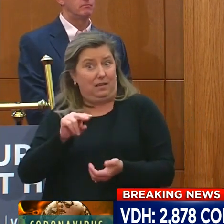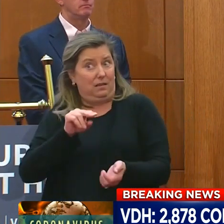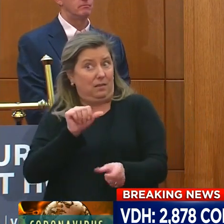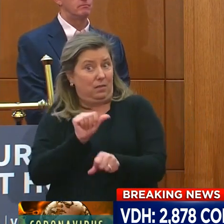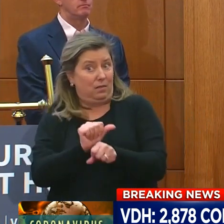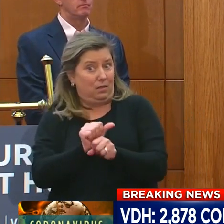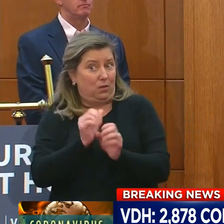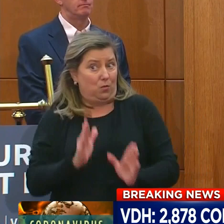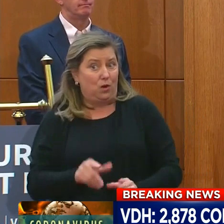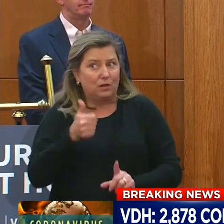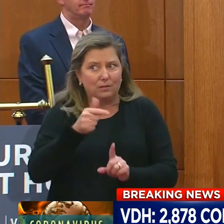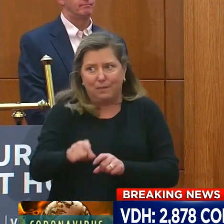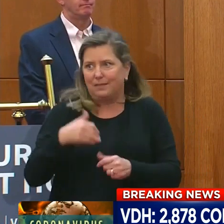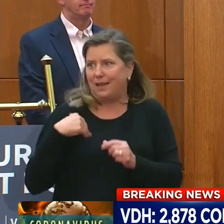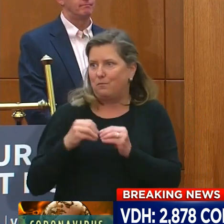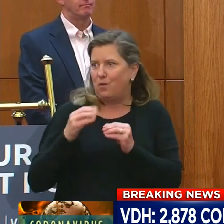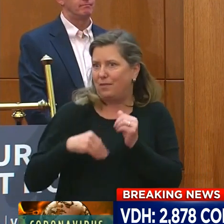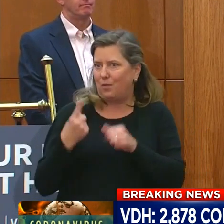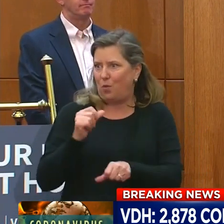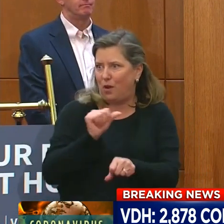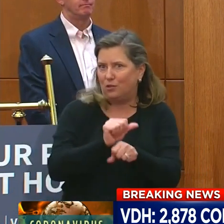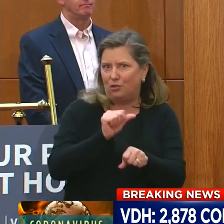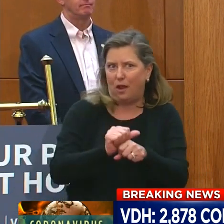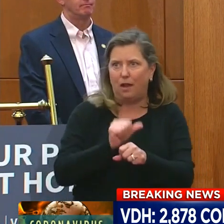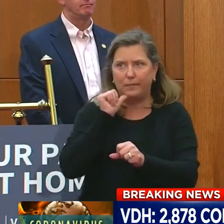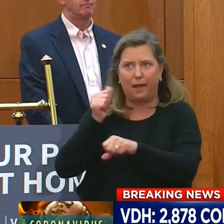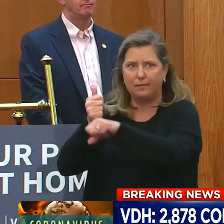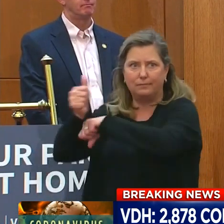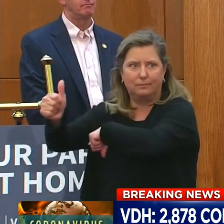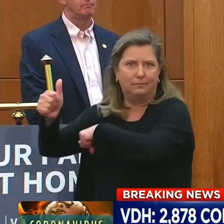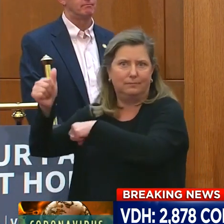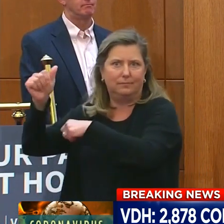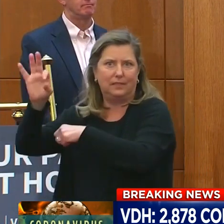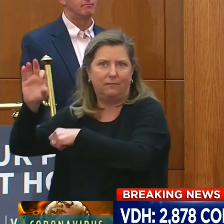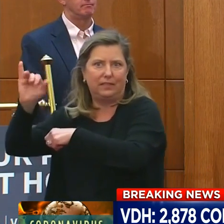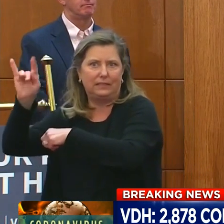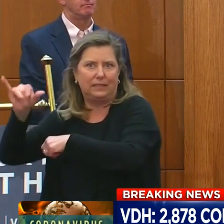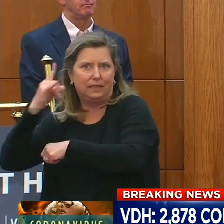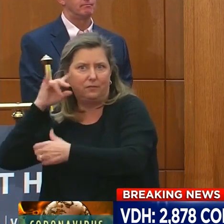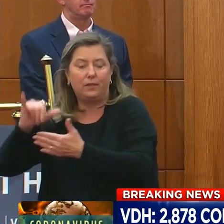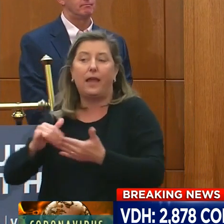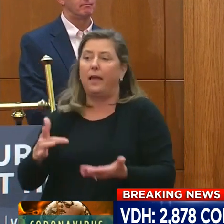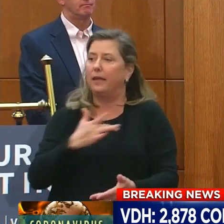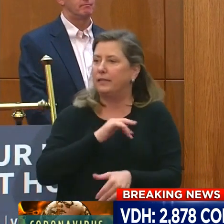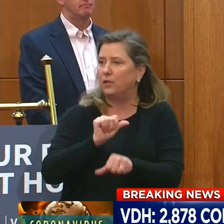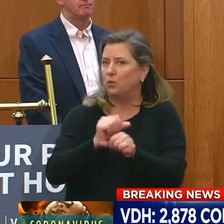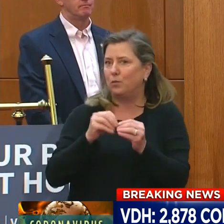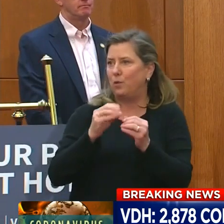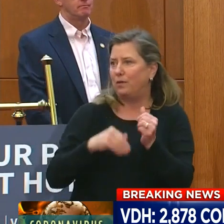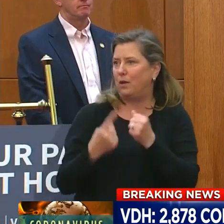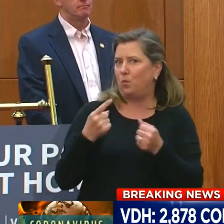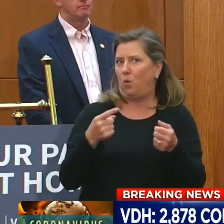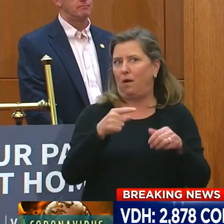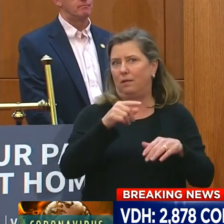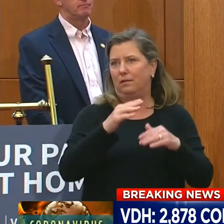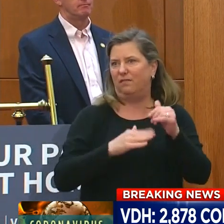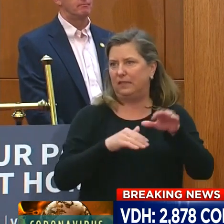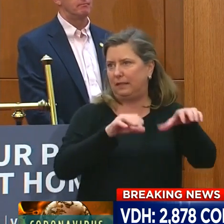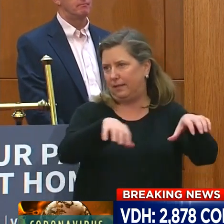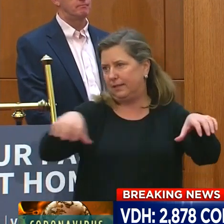more than one job. And they tend to work in multiple facilities. Part of what we